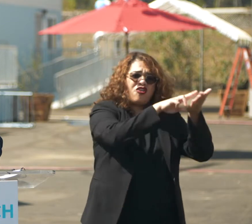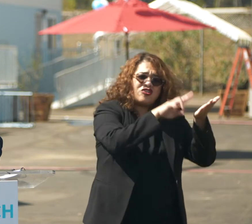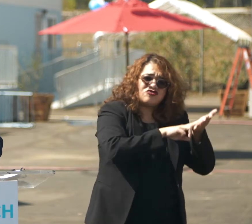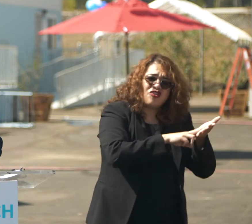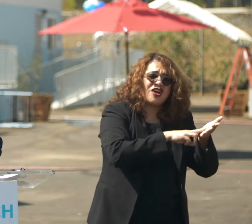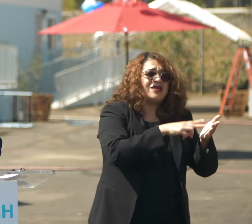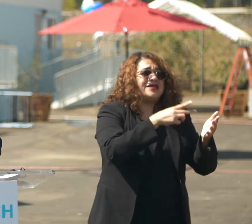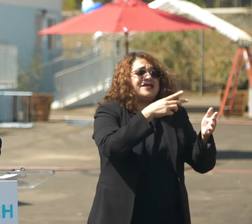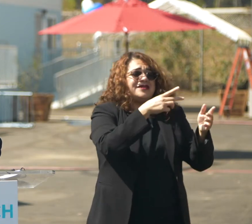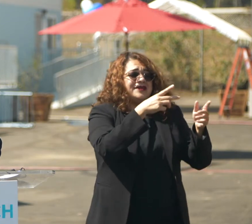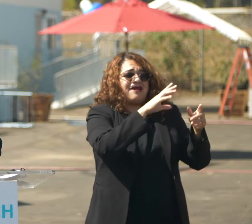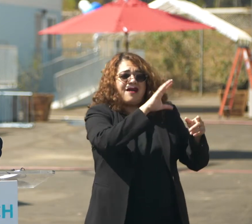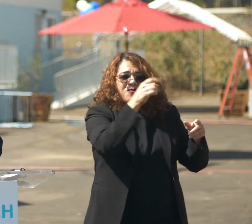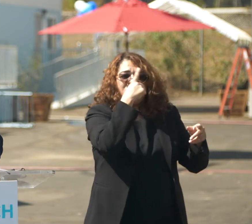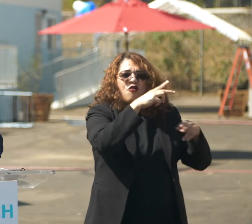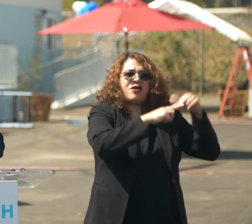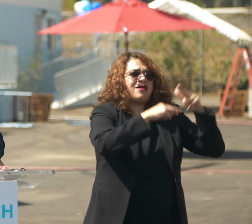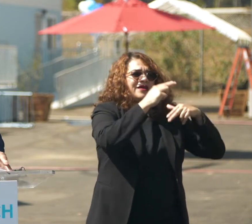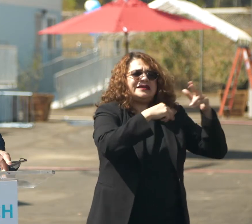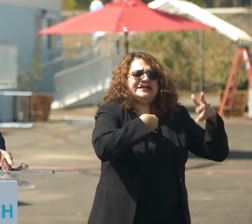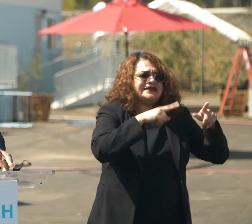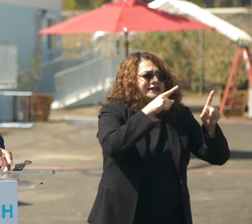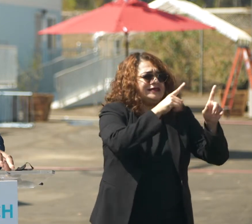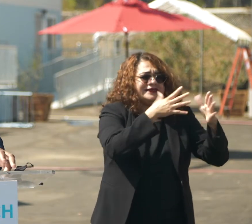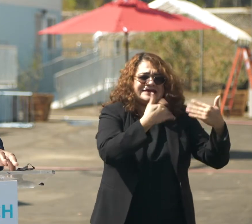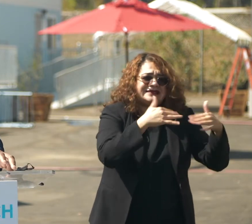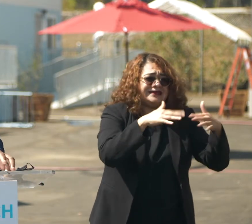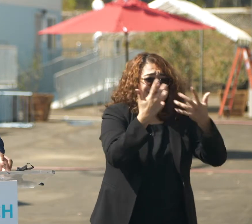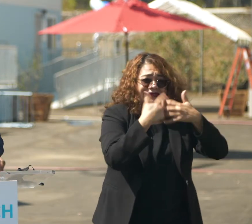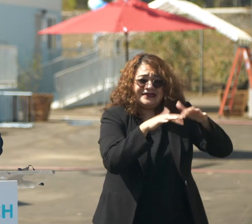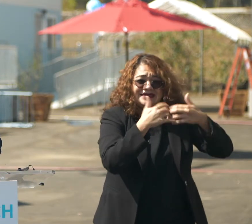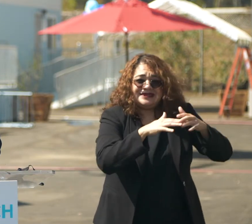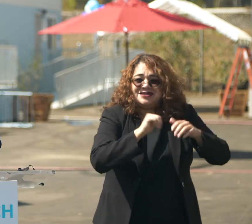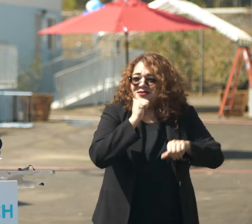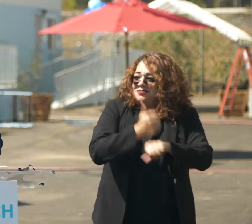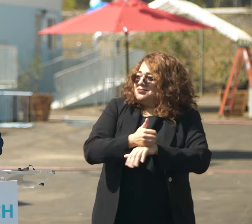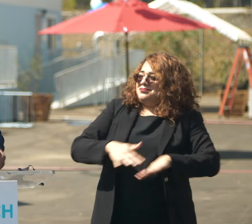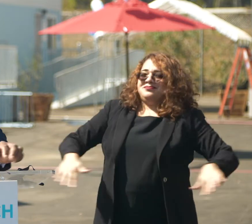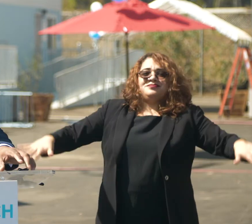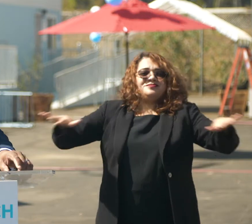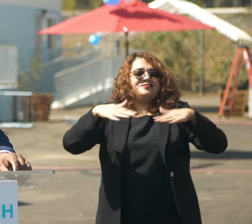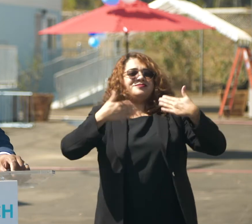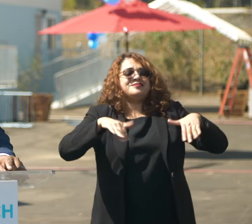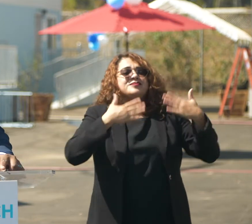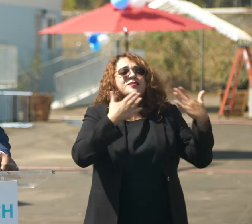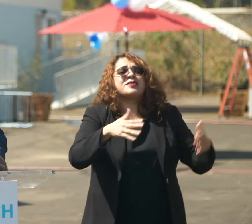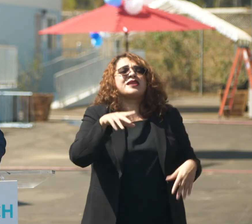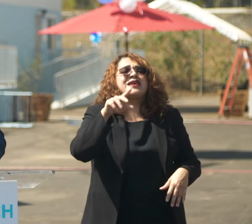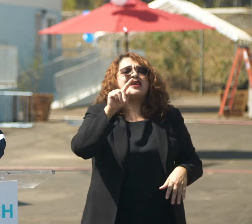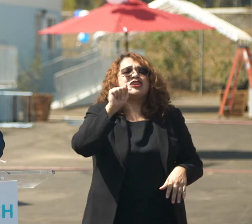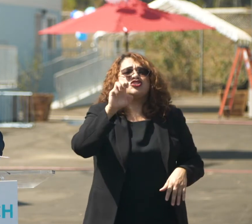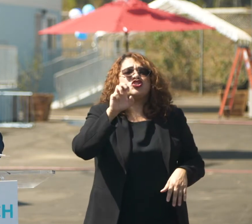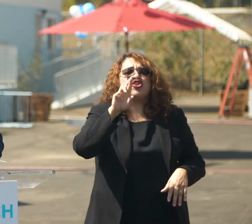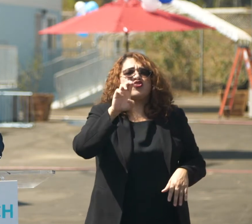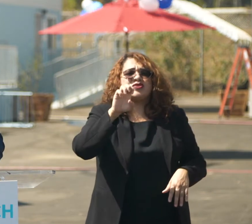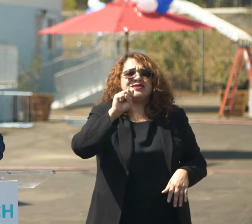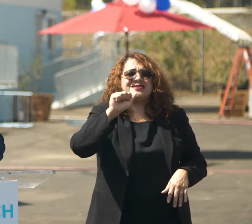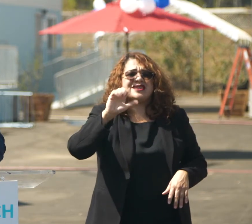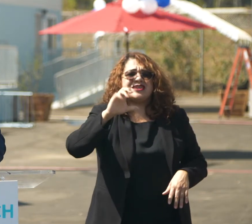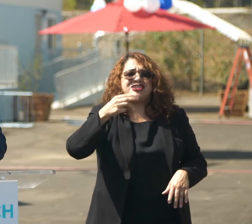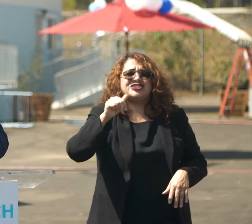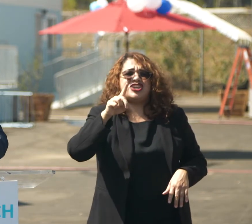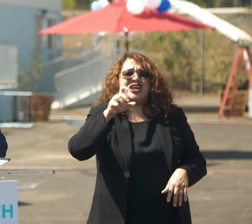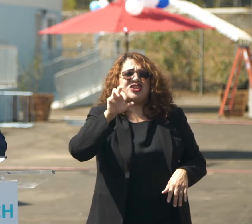contractors. Without you, this project wouldn't be possible. And now I'd like to turn it over to our Deputy City Manager, Teresa Chandler, who's been a strong champion